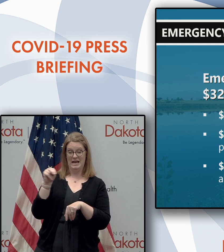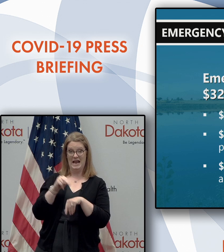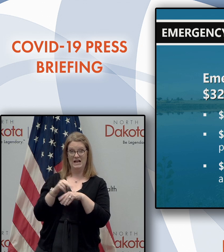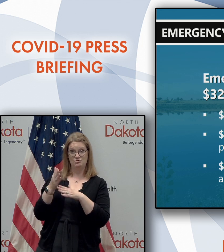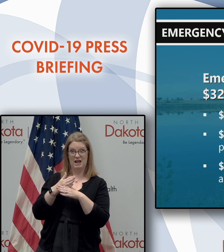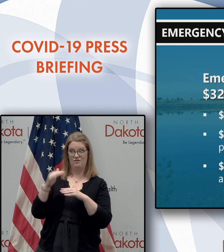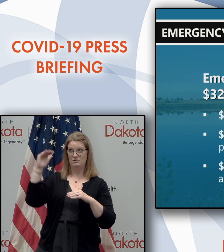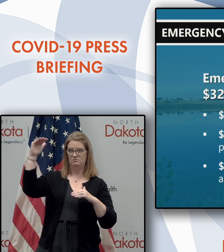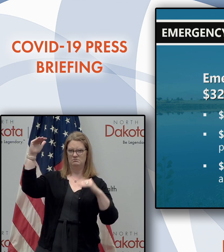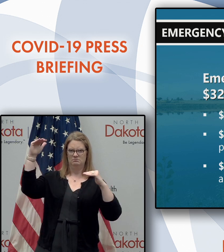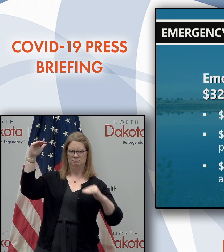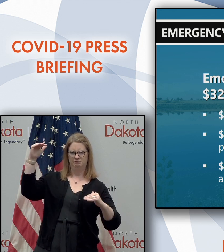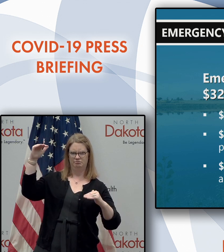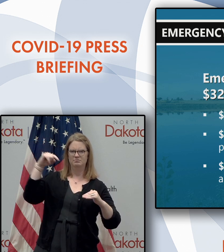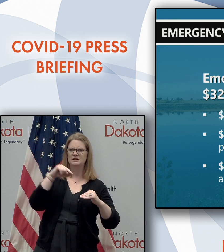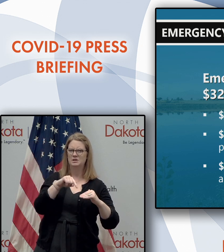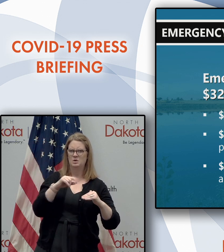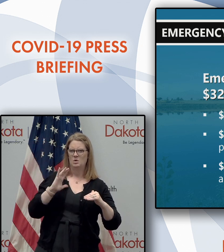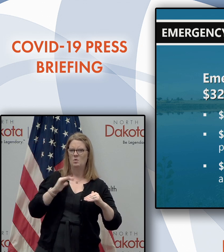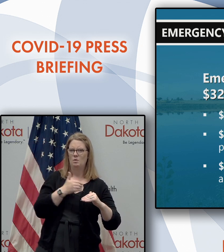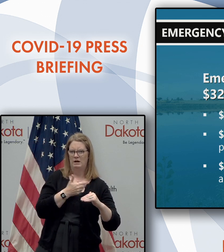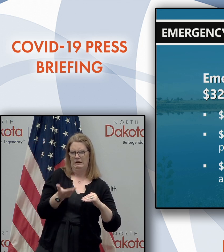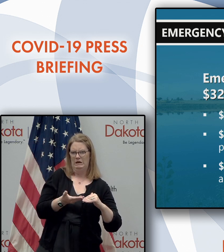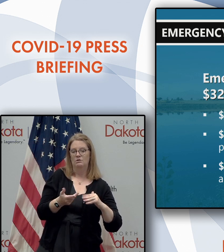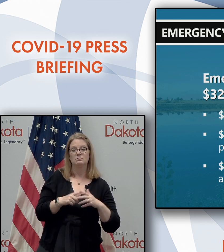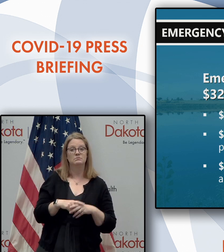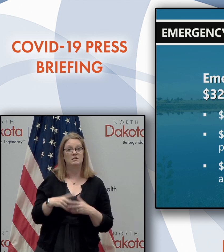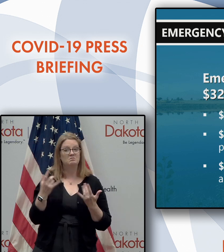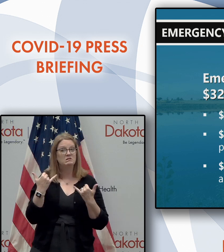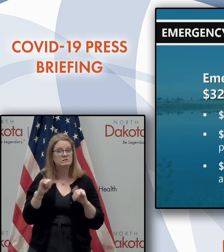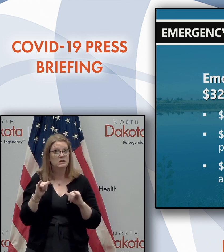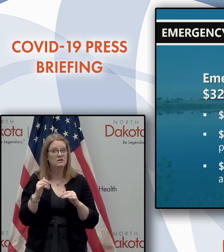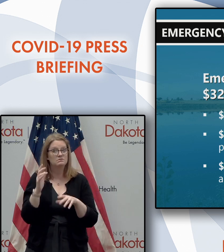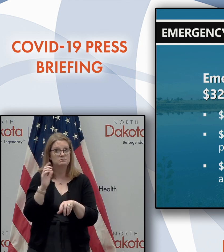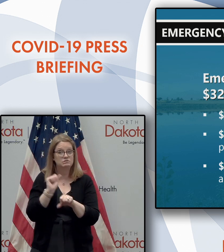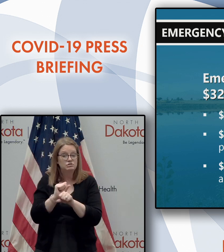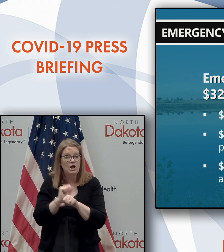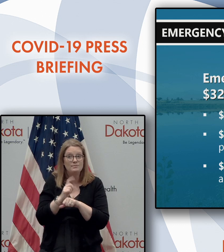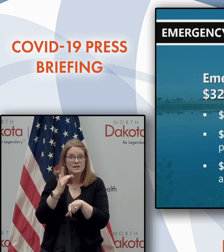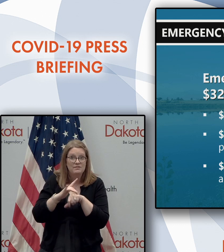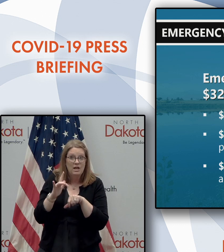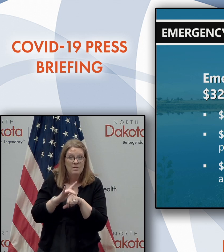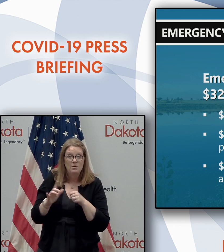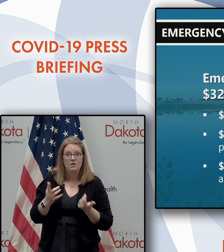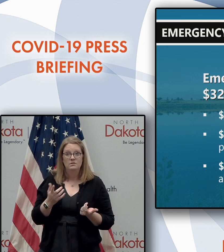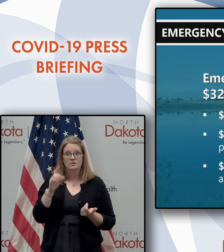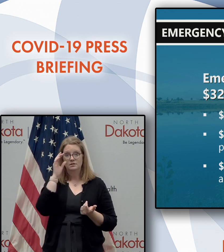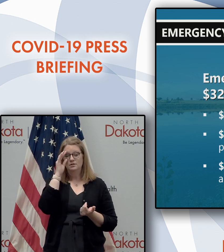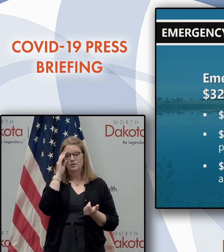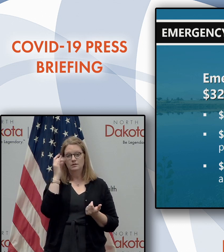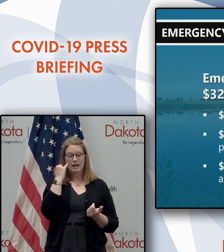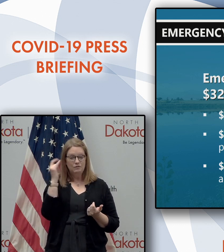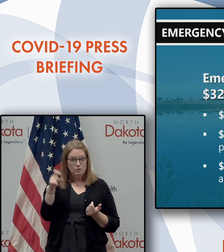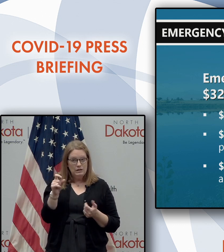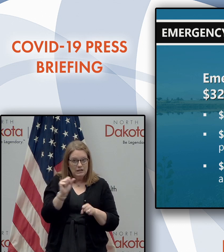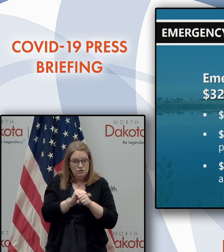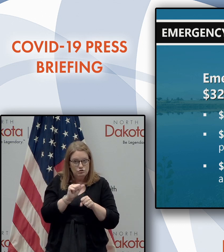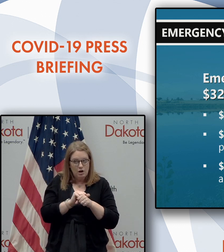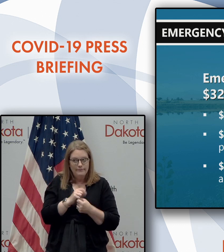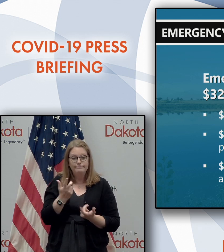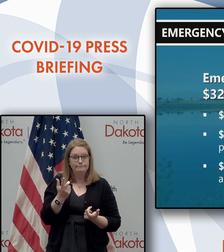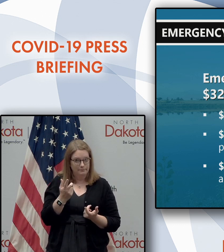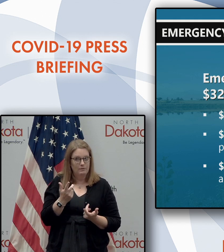national average is, and there are still positions open and unfilled in North Dakota if you're looking for work, but we have made sure that